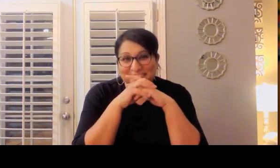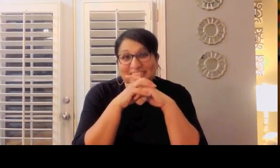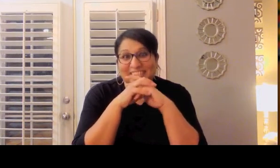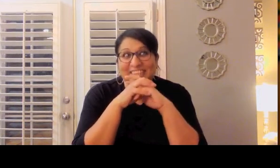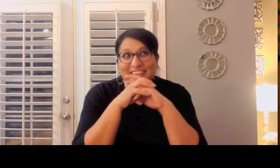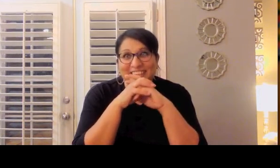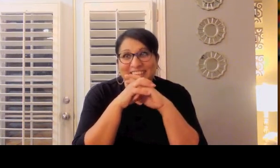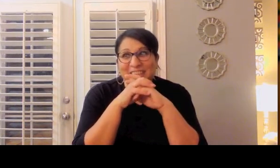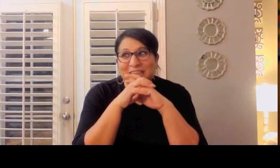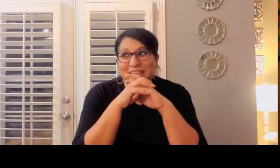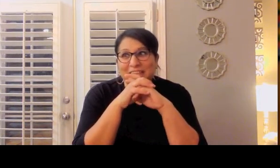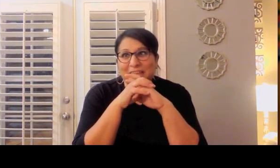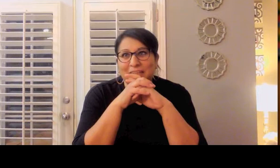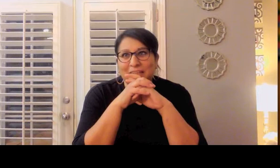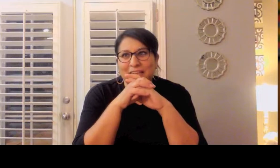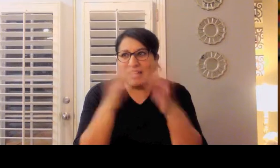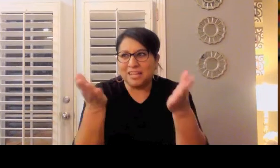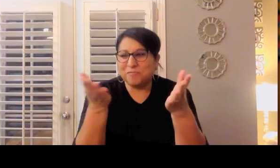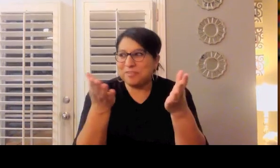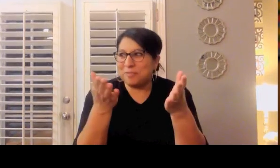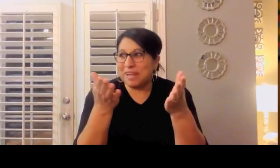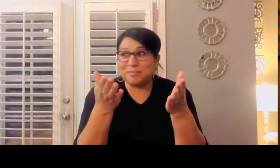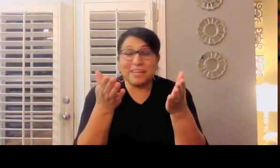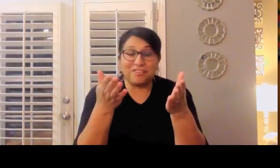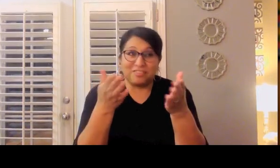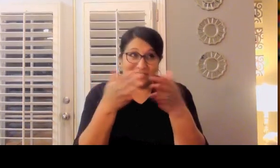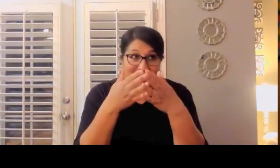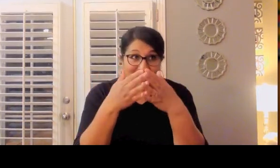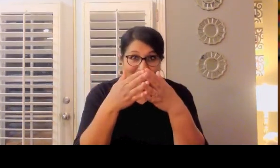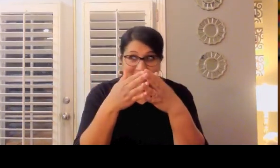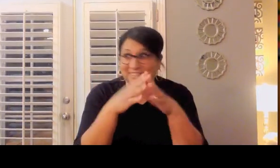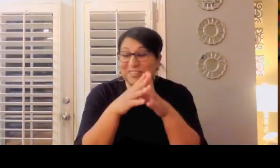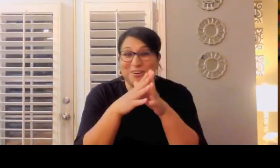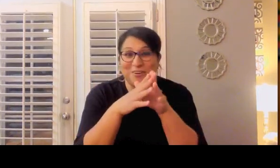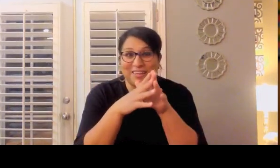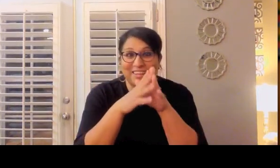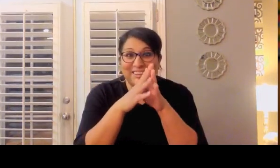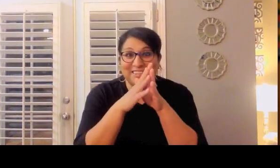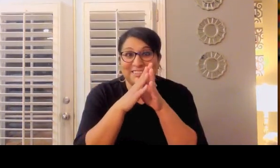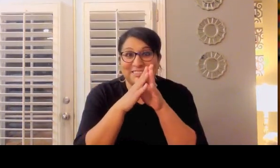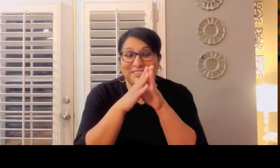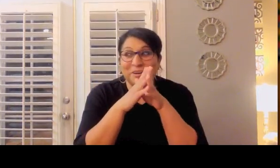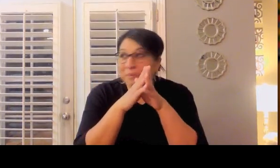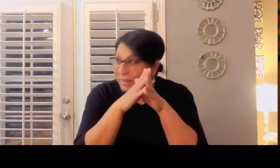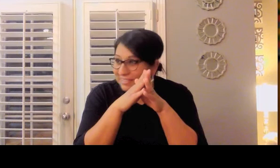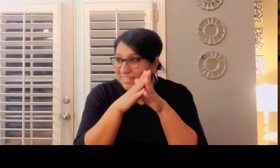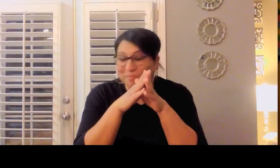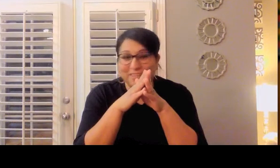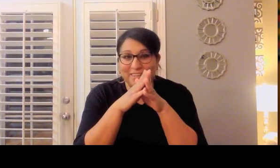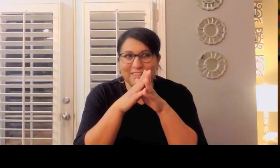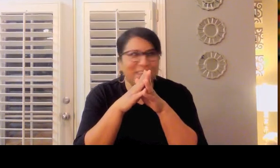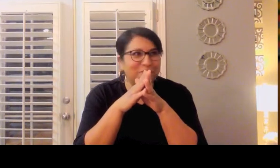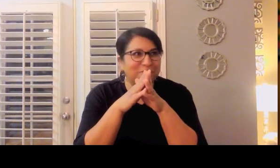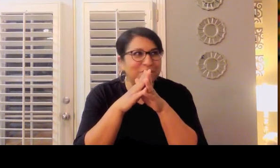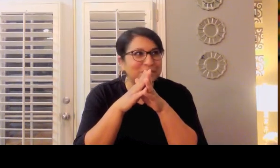kitchen. Yes. I mean, you've been to my house. My kitchen is tiny, you know, and mm-hmm. it's crazy how many.